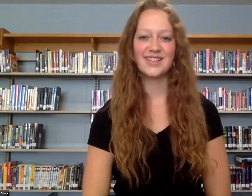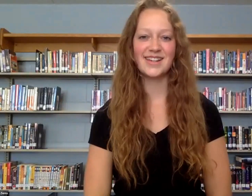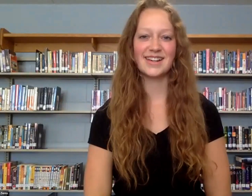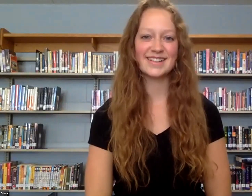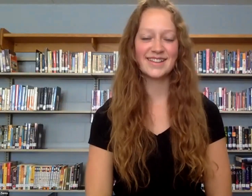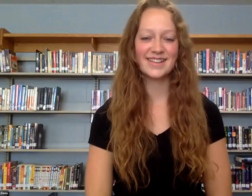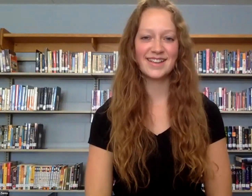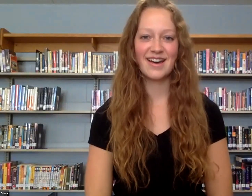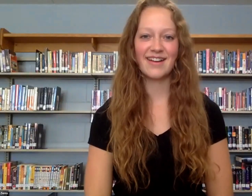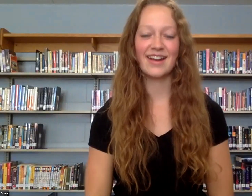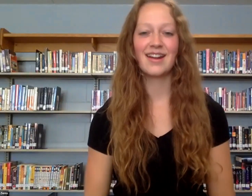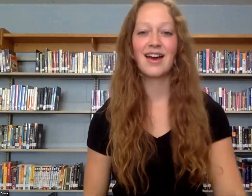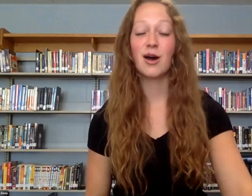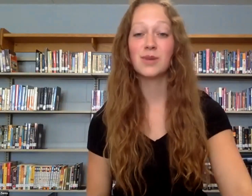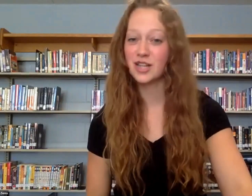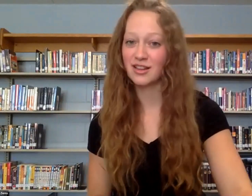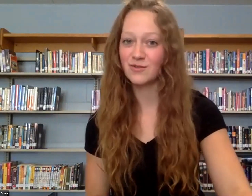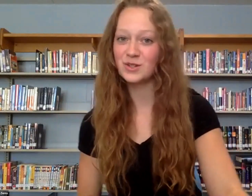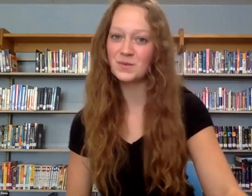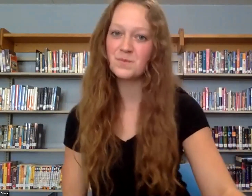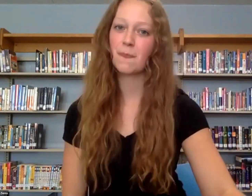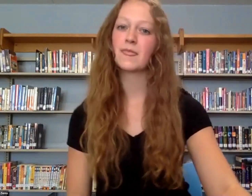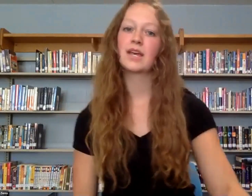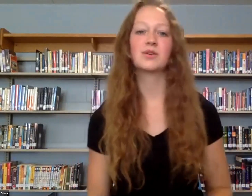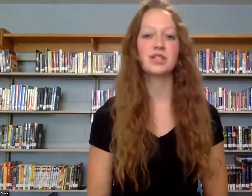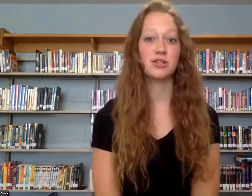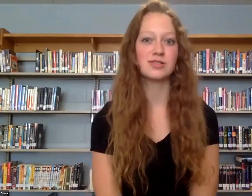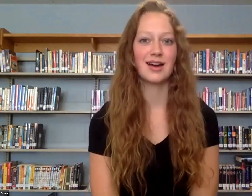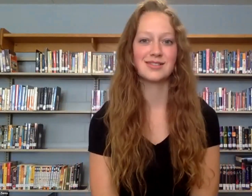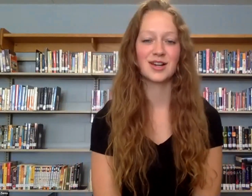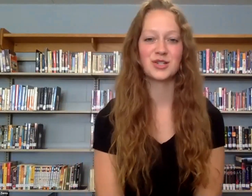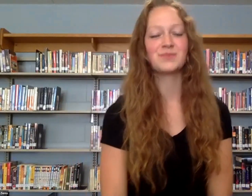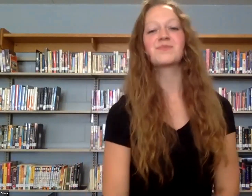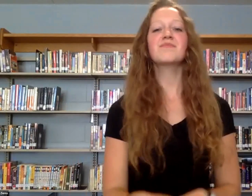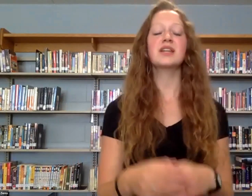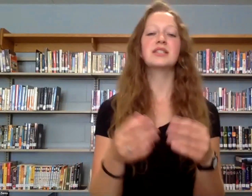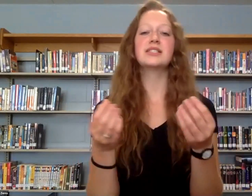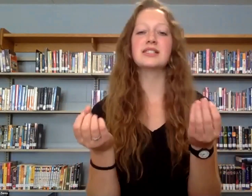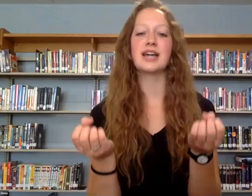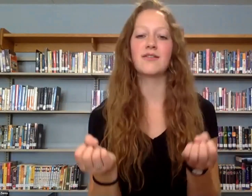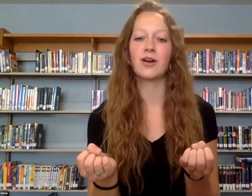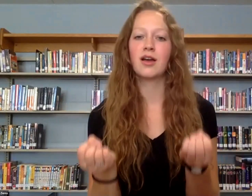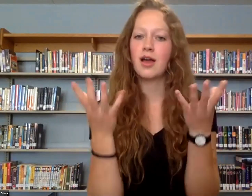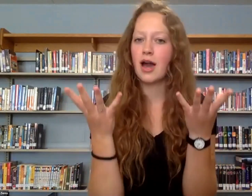Dear. All right. How much I love you. It's only 2 signs, actually. This is a sign for how